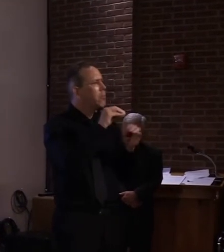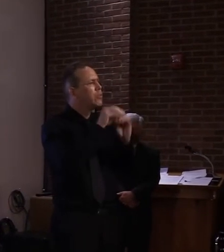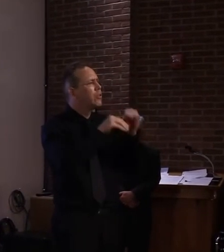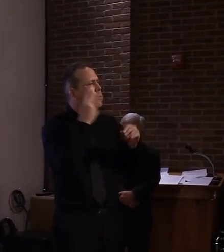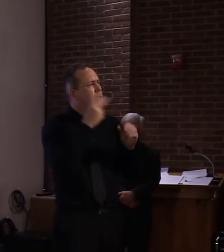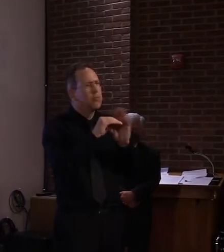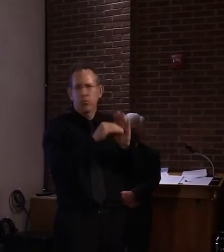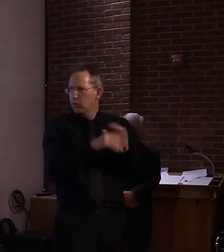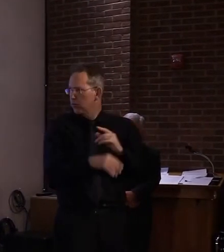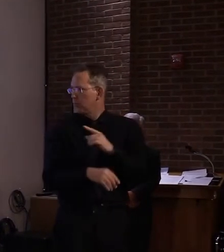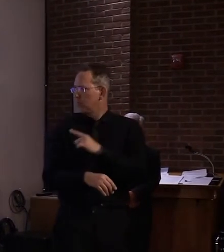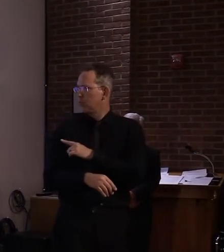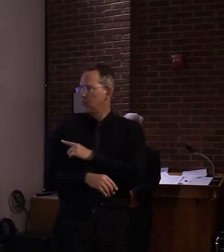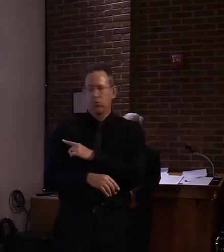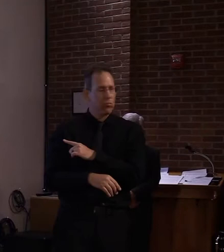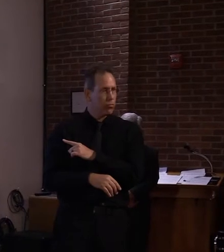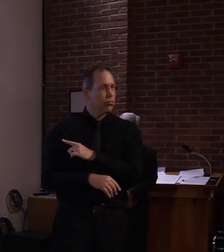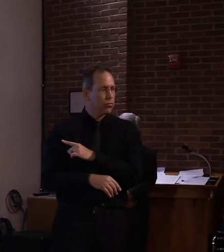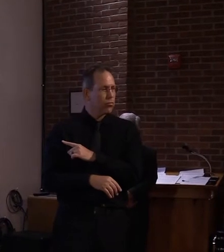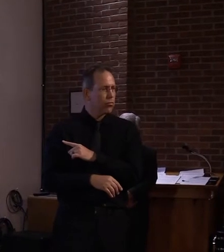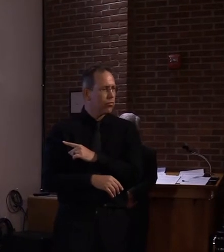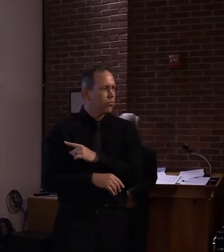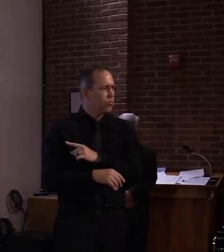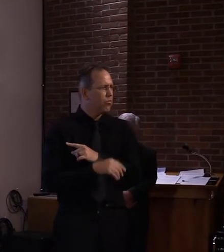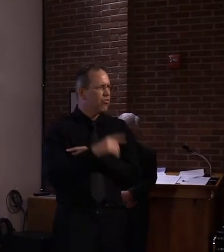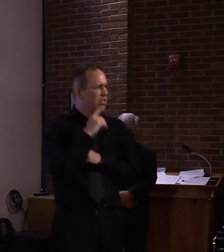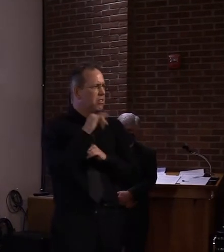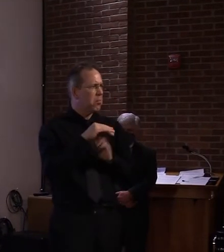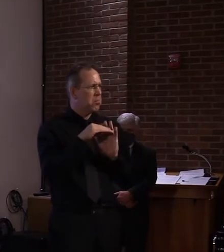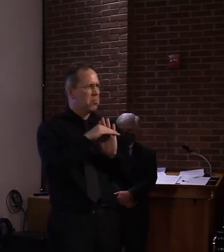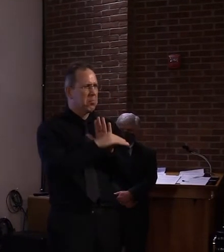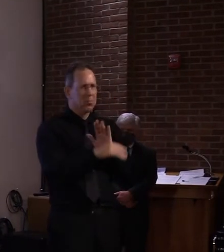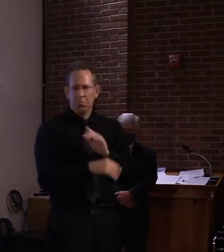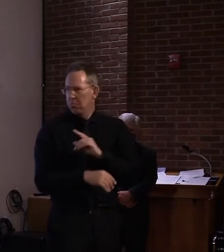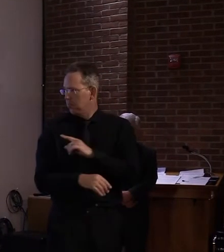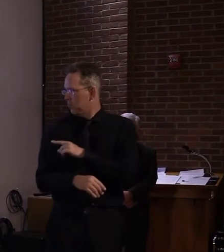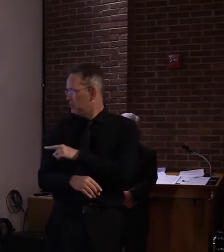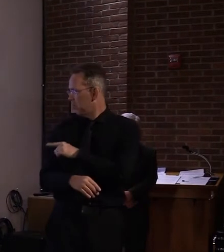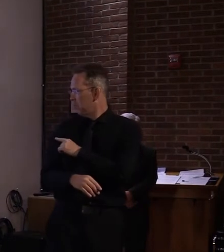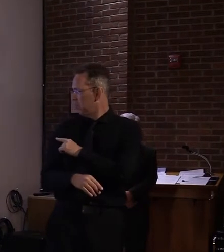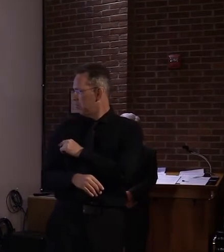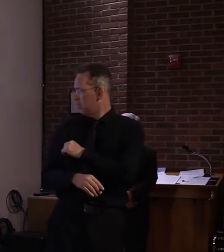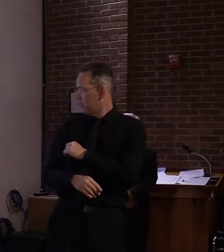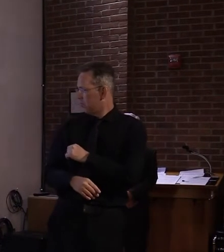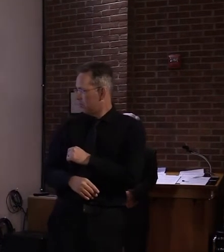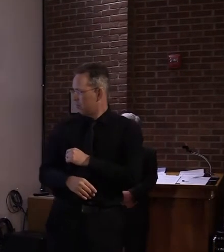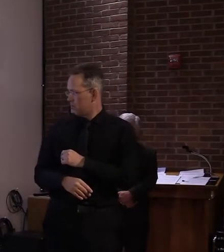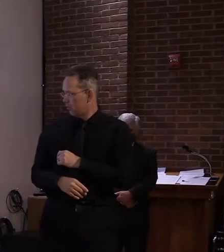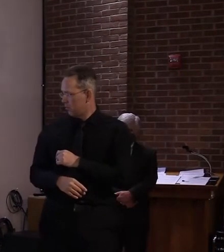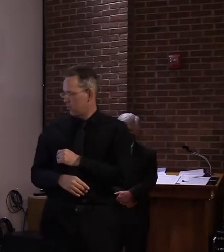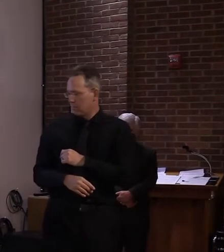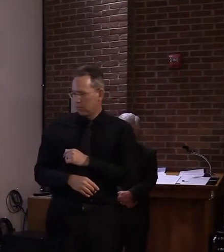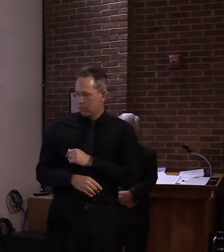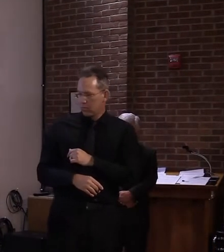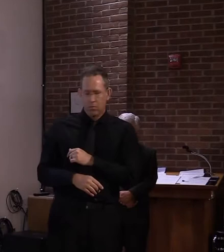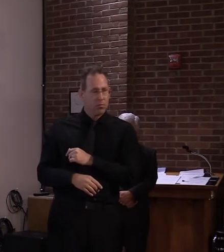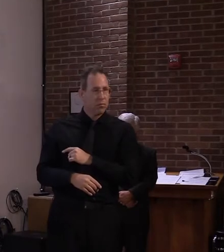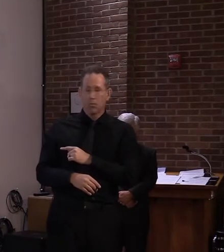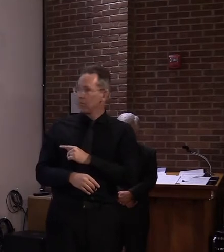a slide of the positivity rate where obviously it's